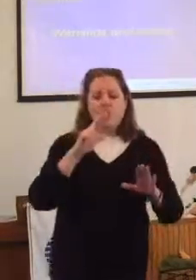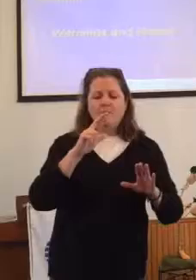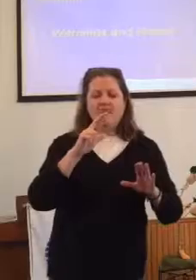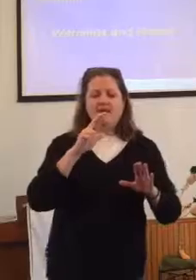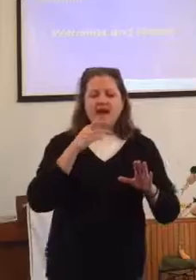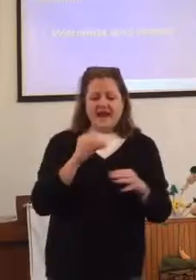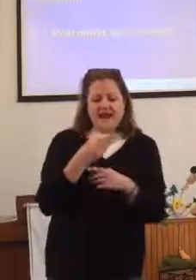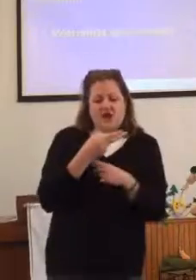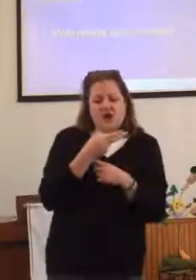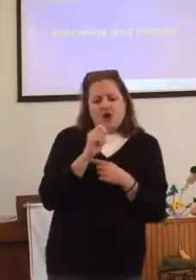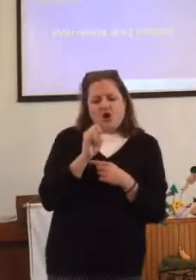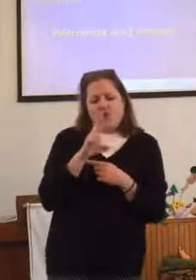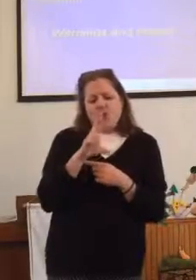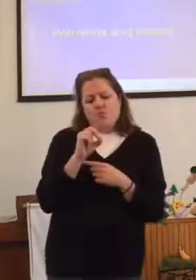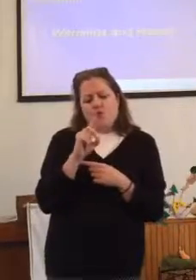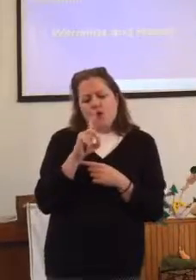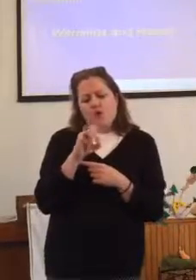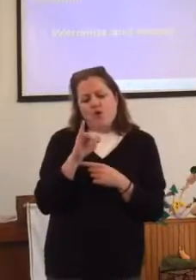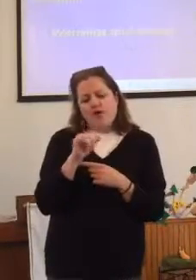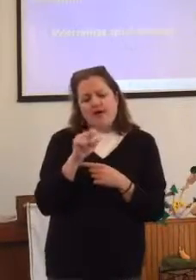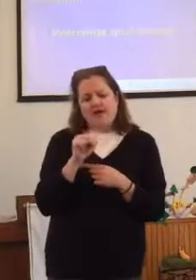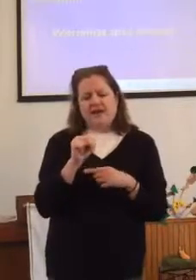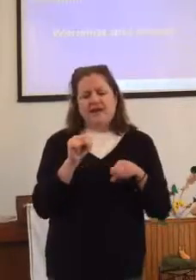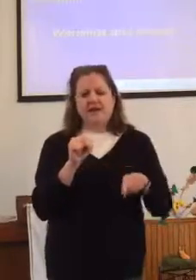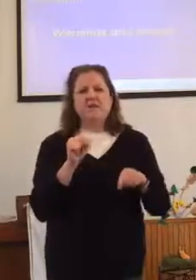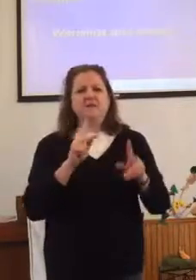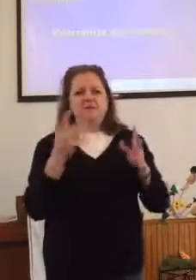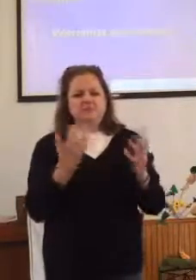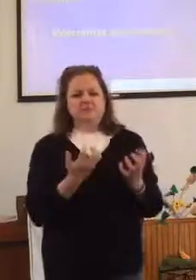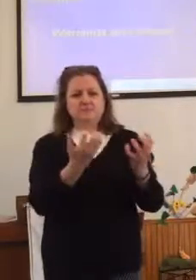and Herodian oppression.